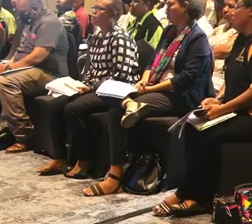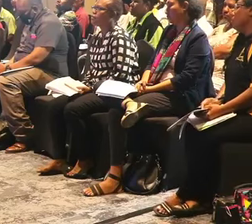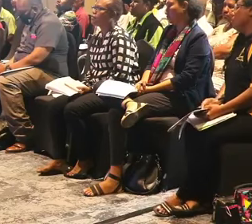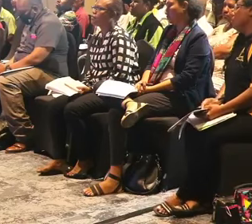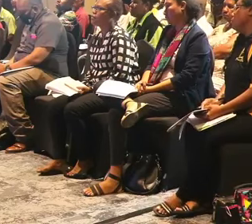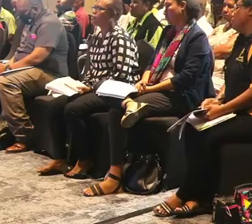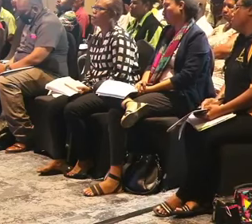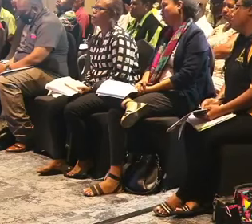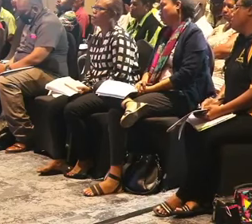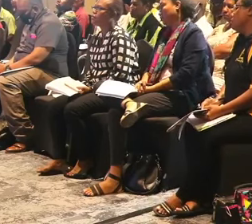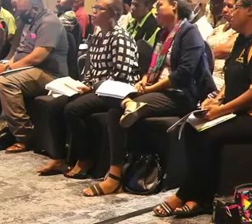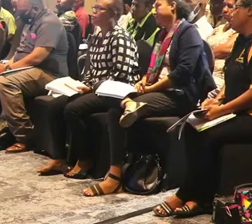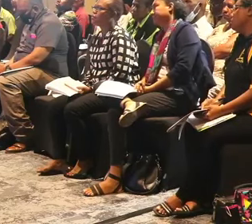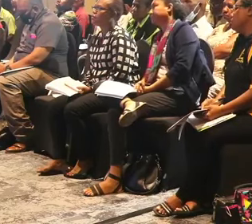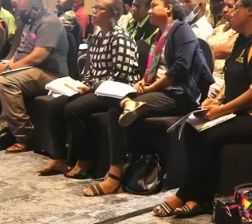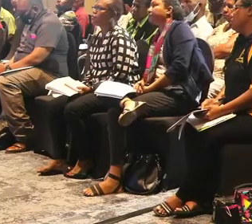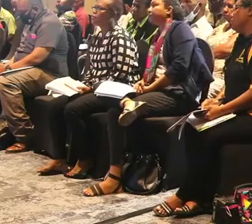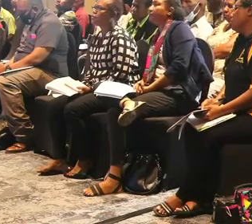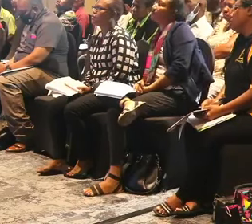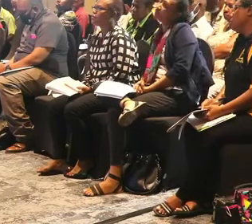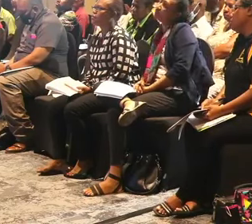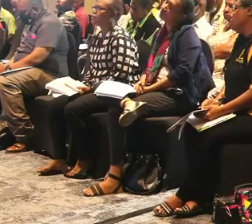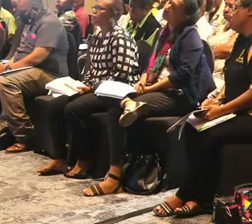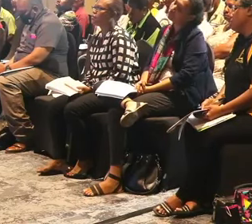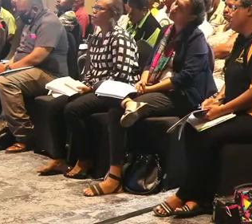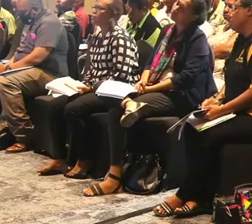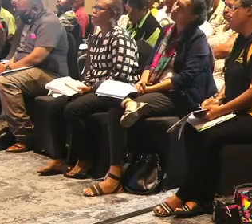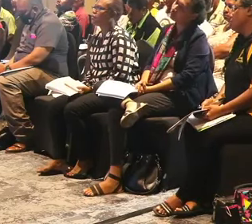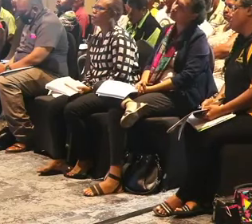Number five, equally, you can see the